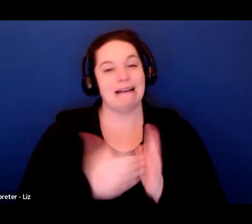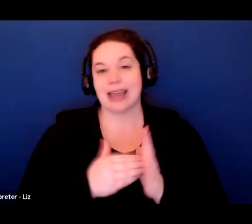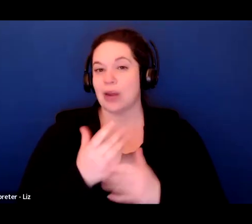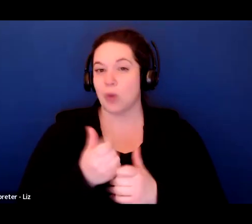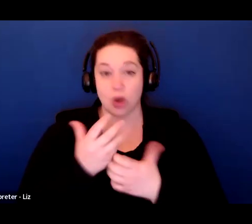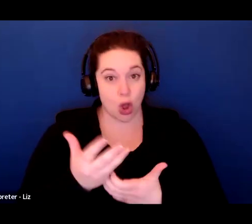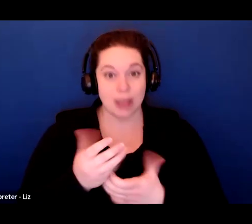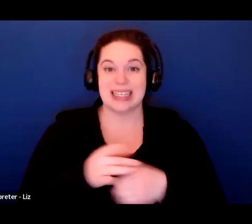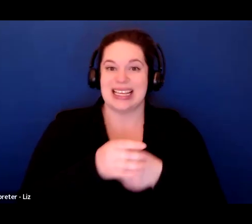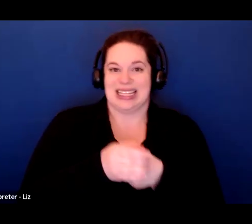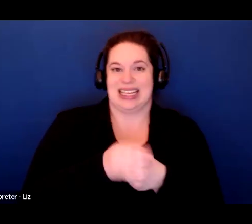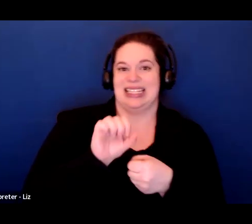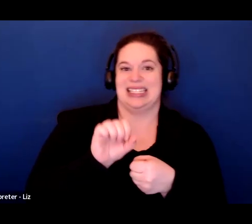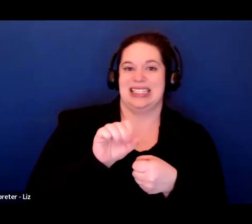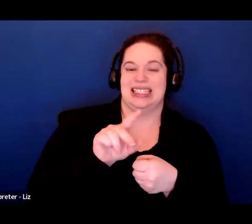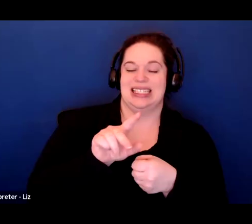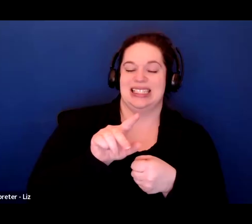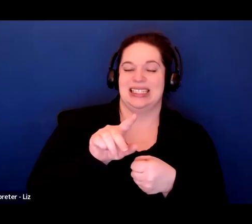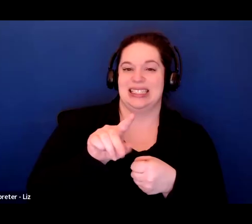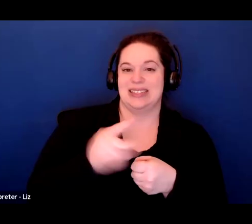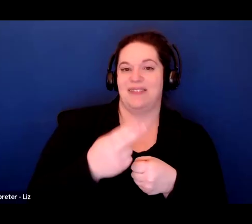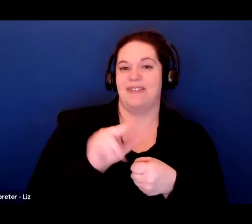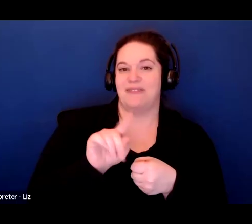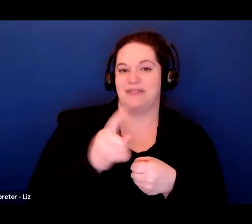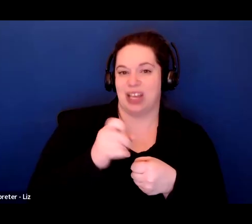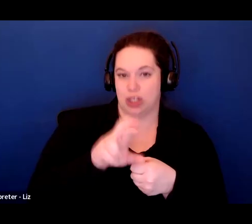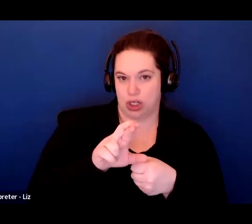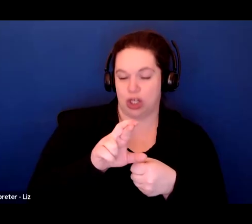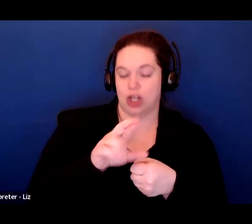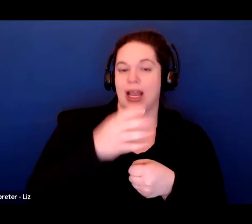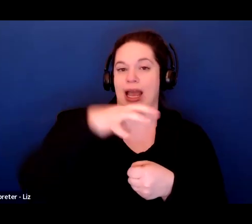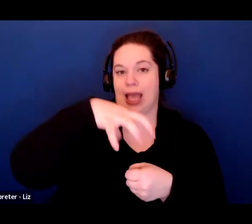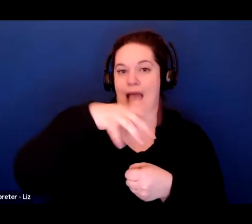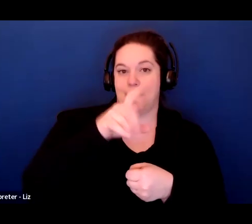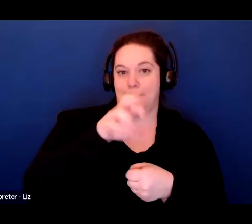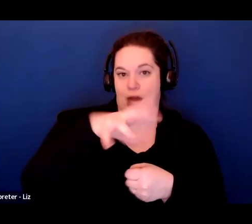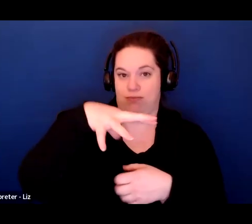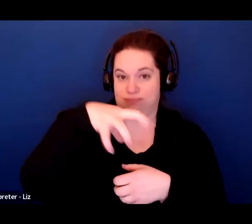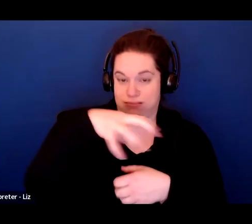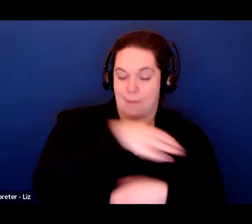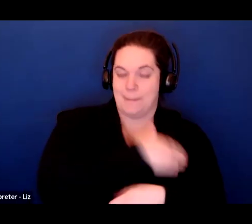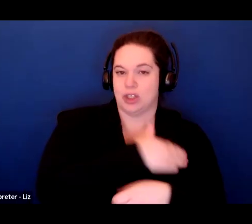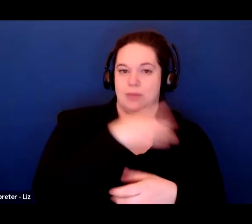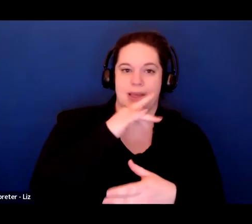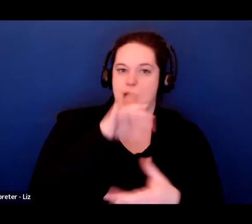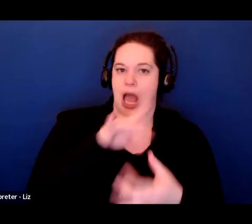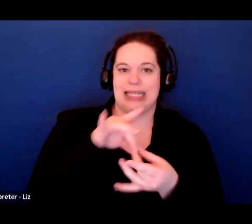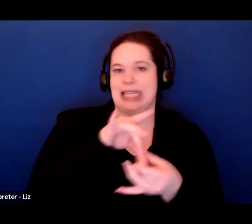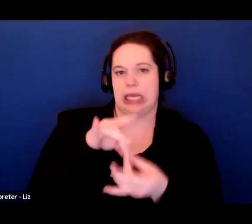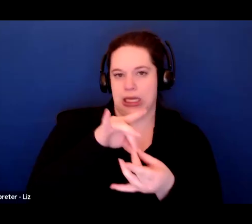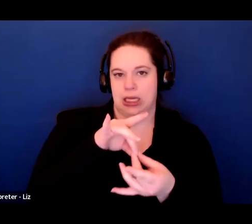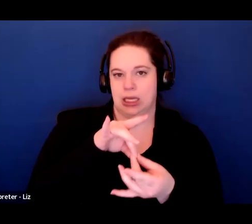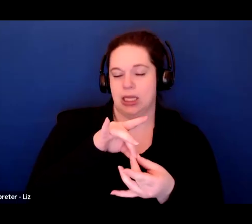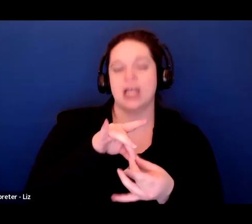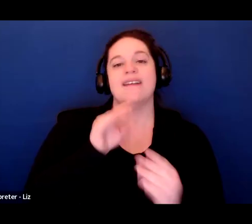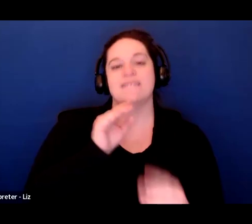out of sync. You just need to put that back in sync and it bada bing, bada boom, it's better. So, there's